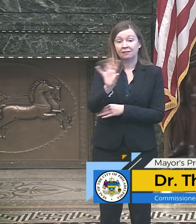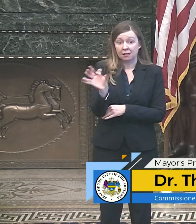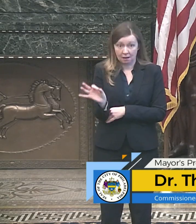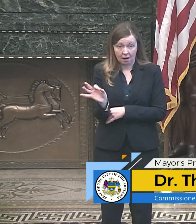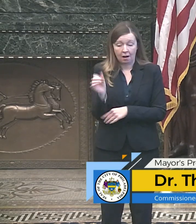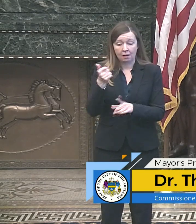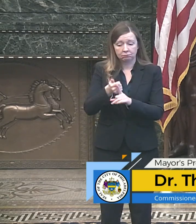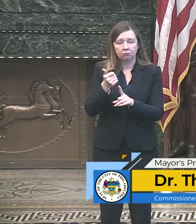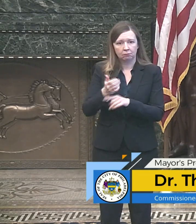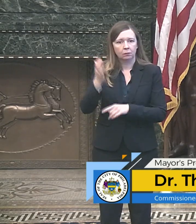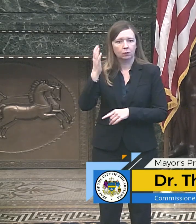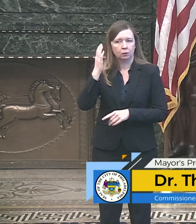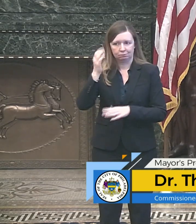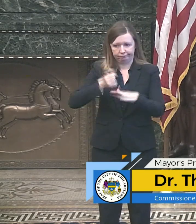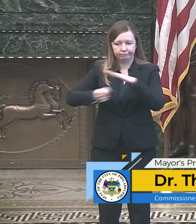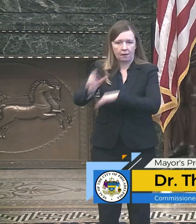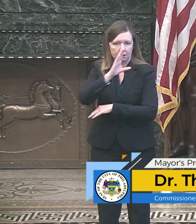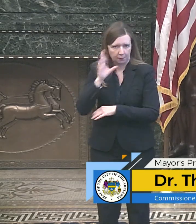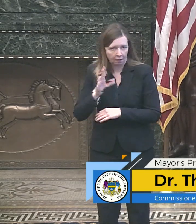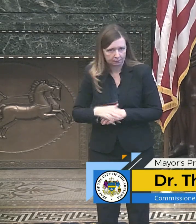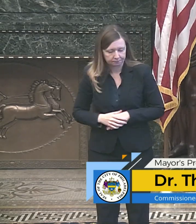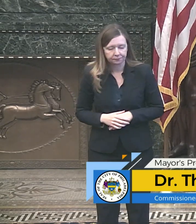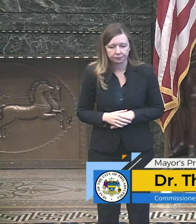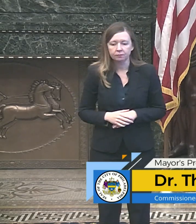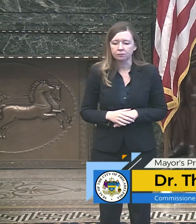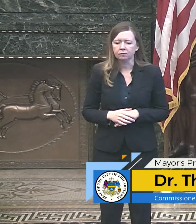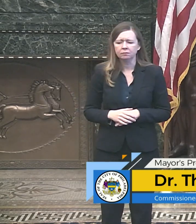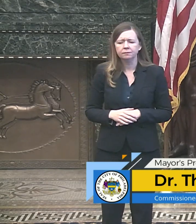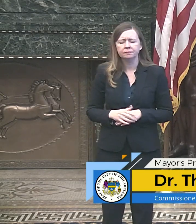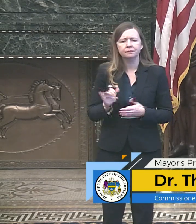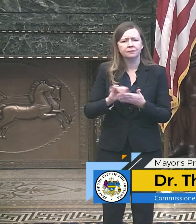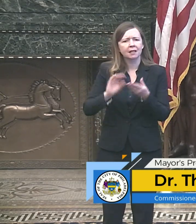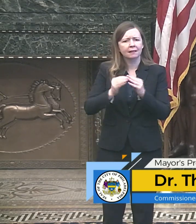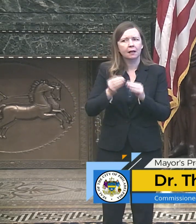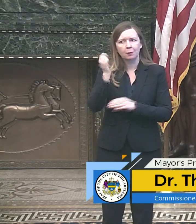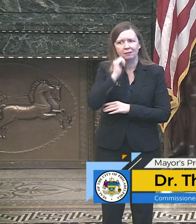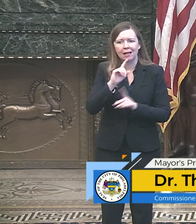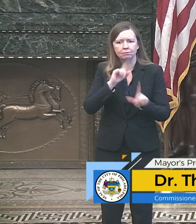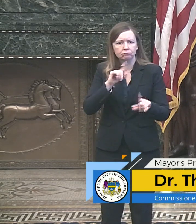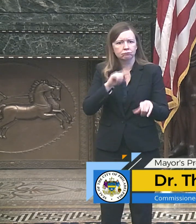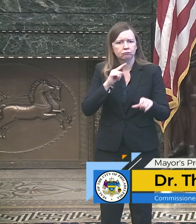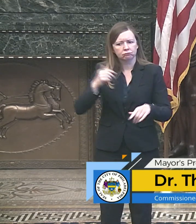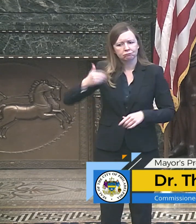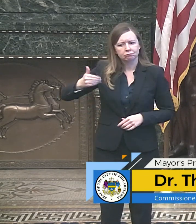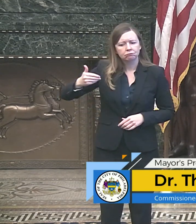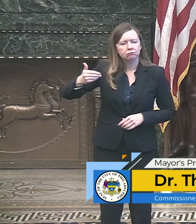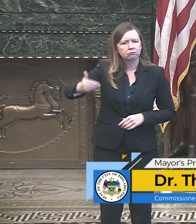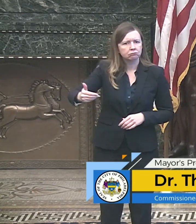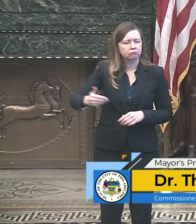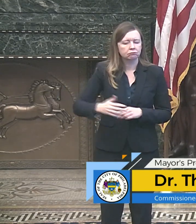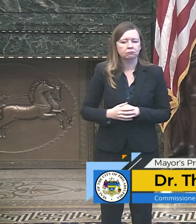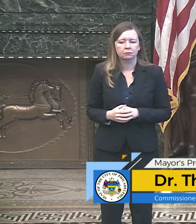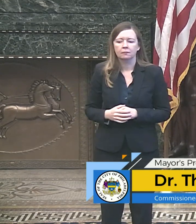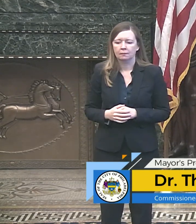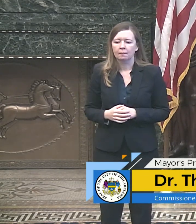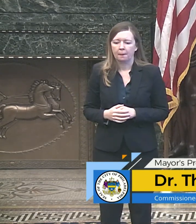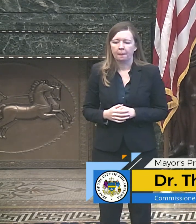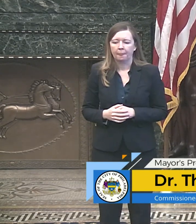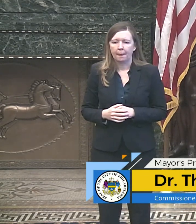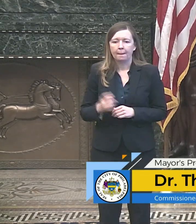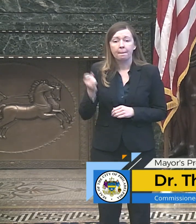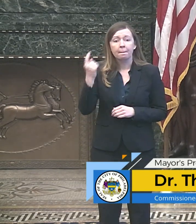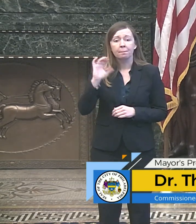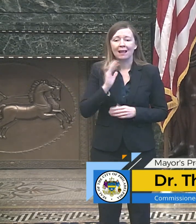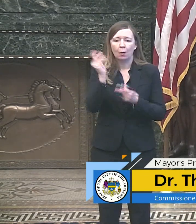79 were known to be hospitalized. Now, I've reported that number each day when we've had press conferences here, but because